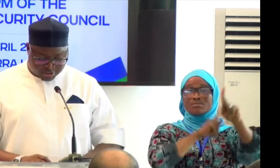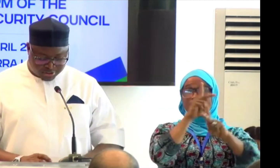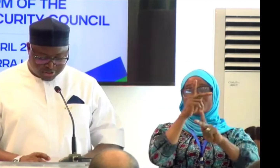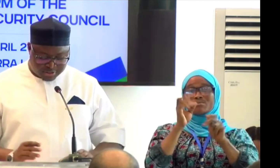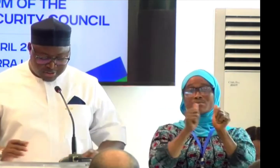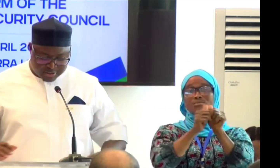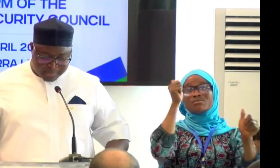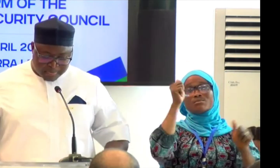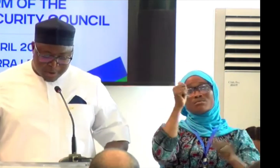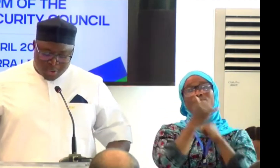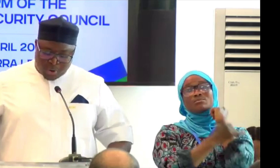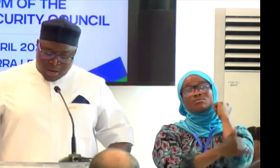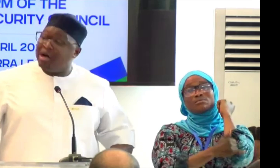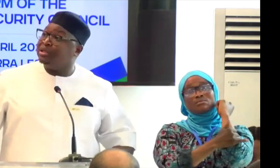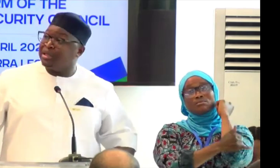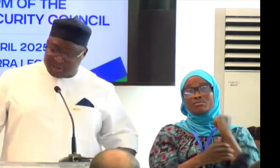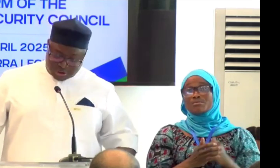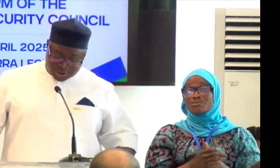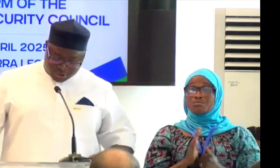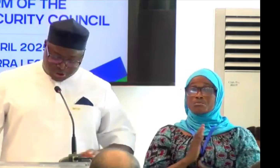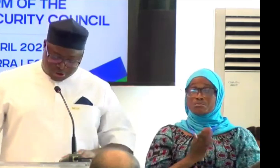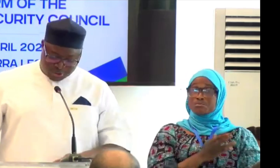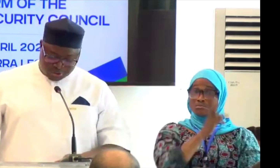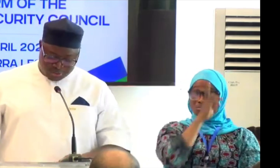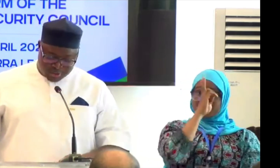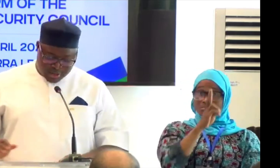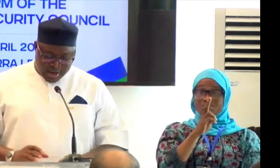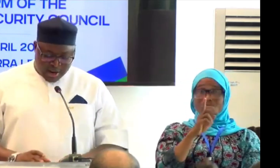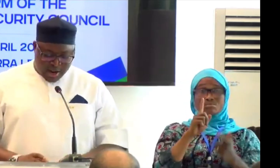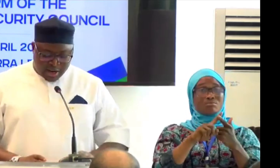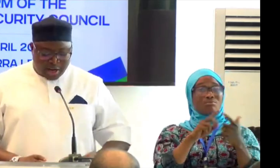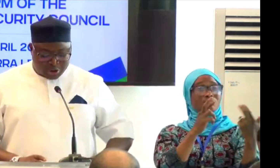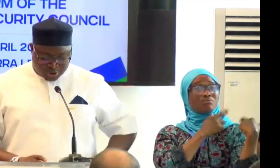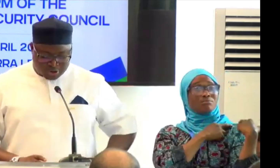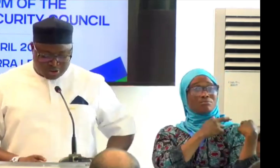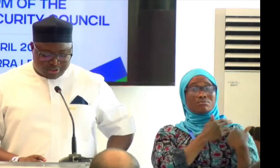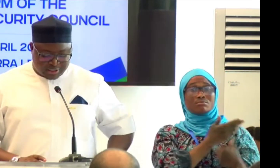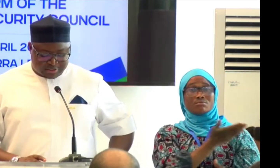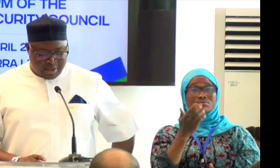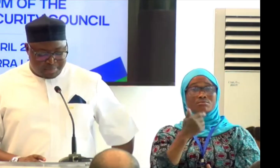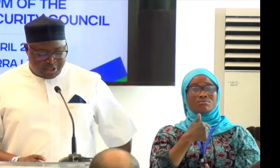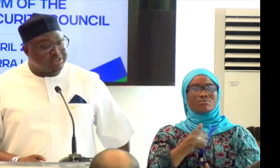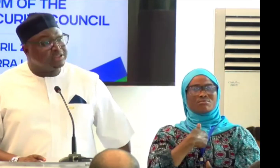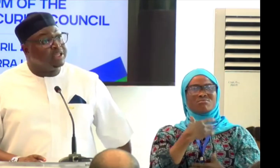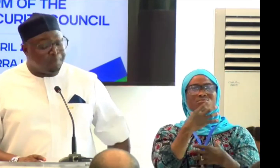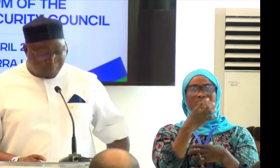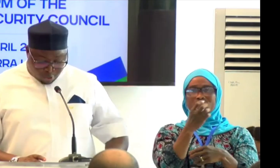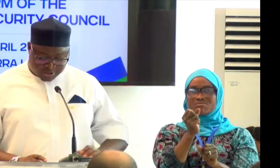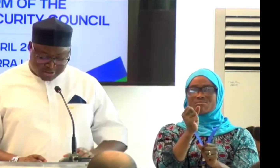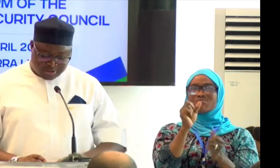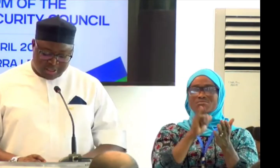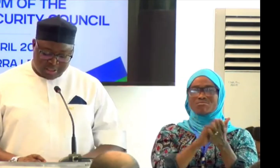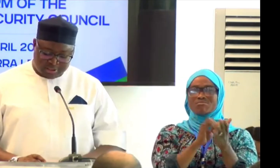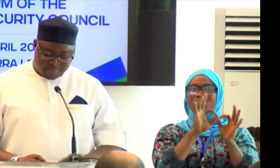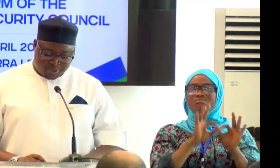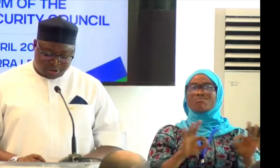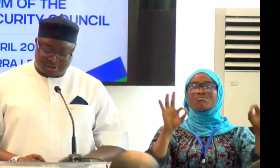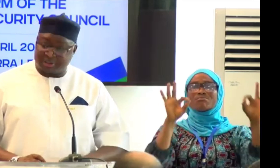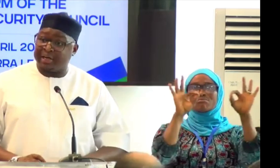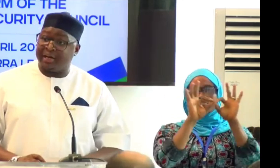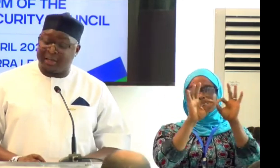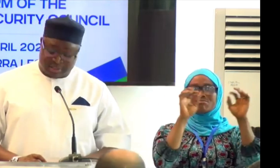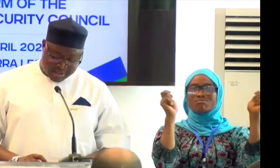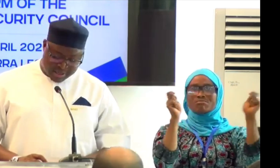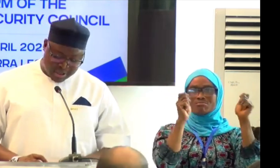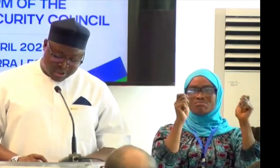country. We are honored to host you, and I trust that amidst the important